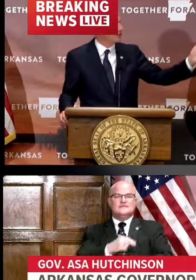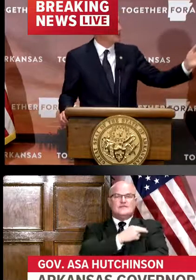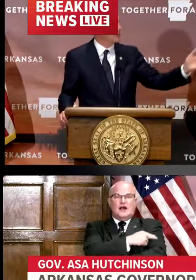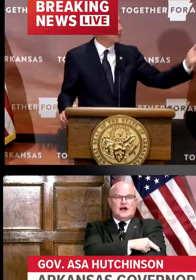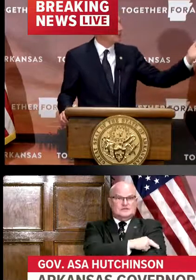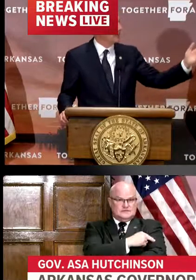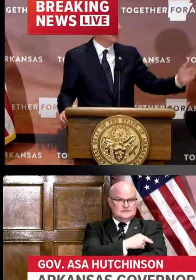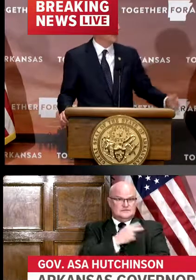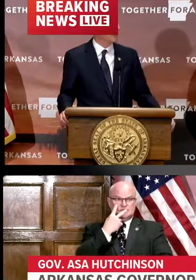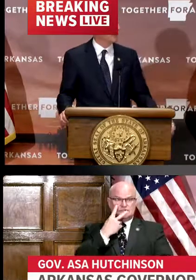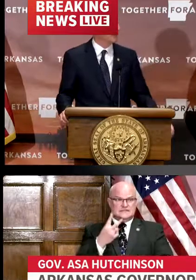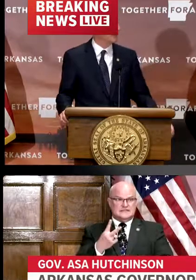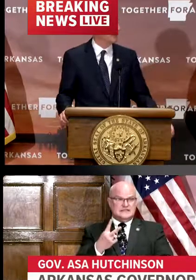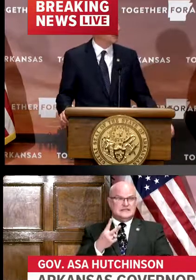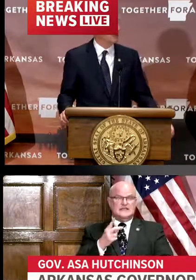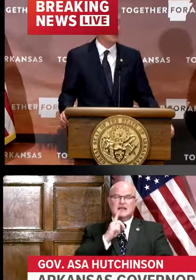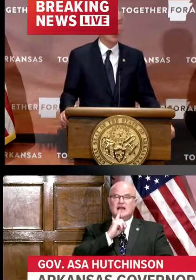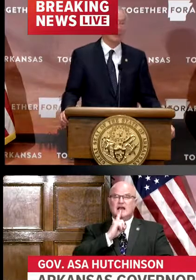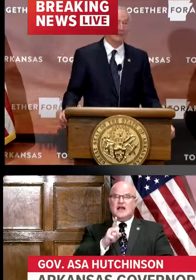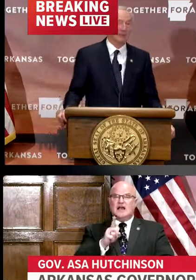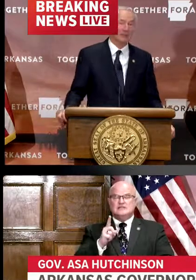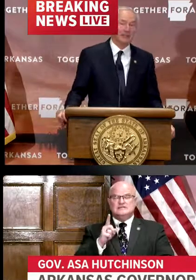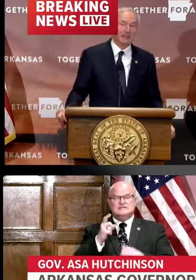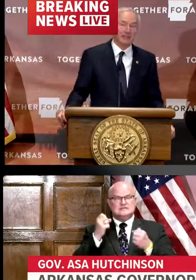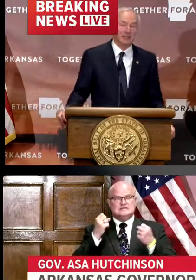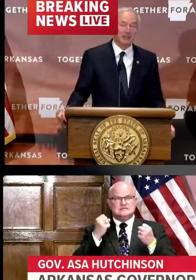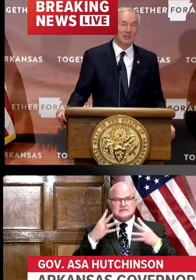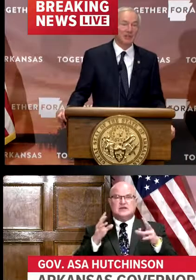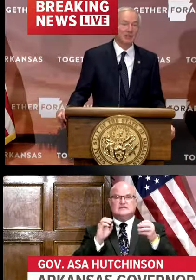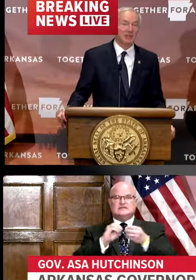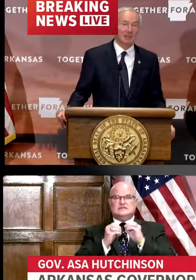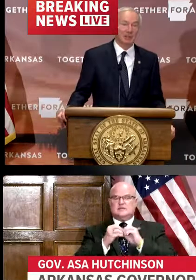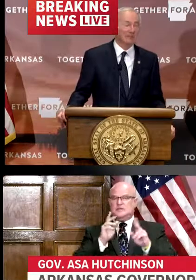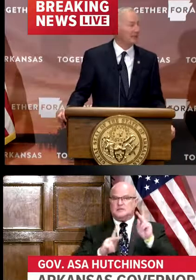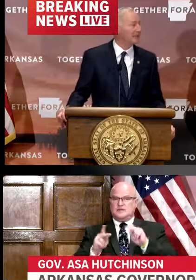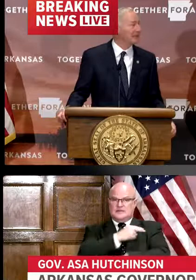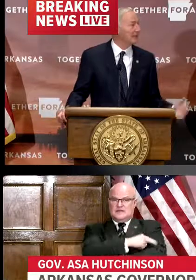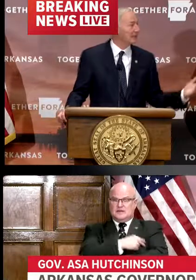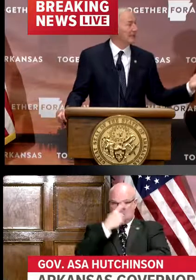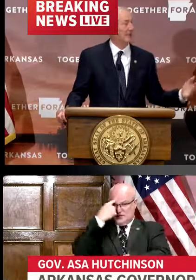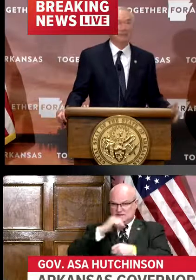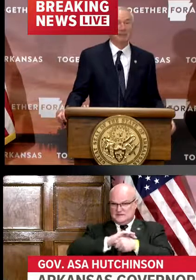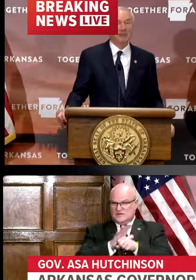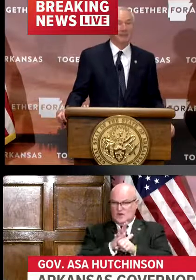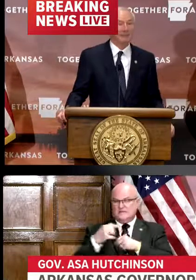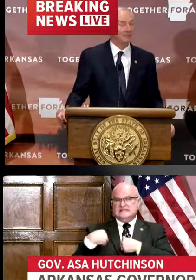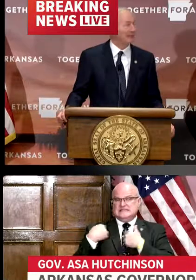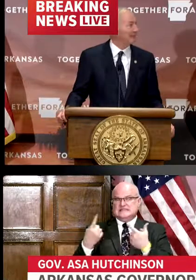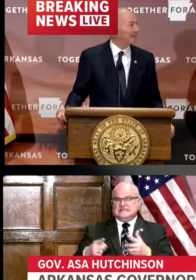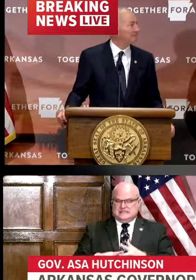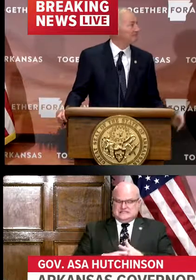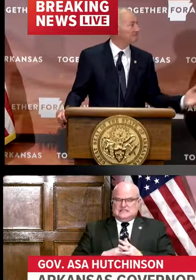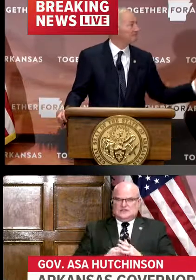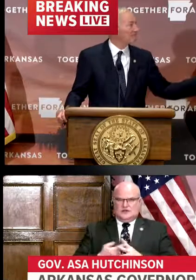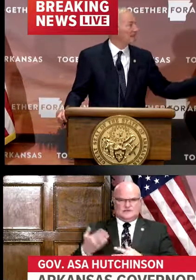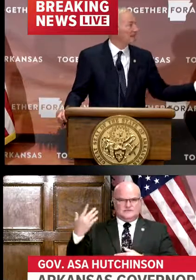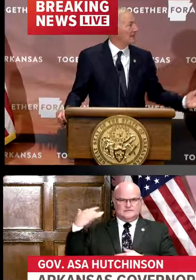Hospitalizations, you can see, we're actually at the largest number of hospitalizations because of COVID since the pandemic